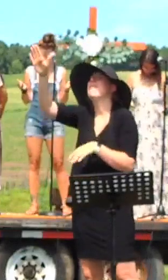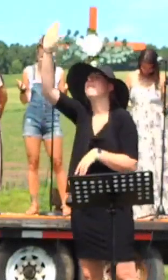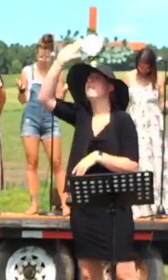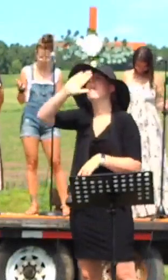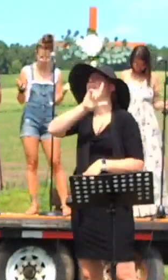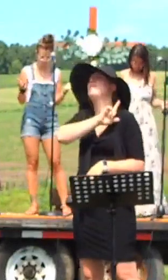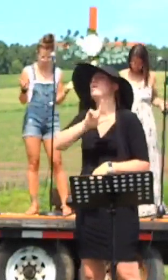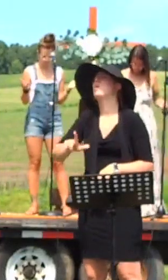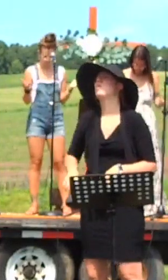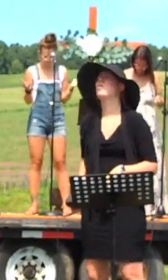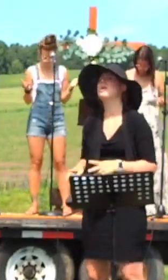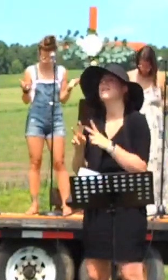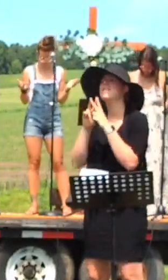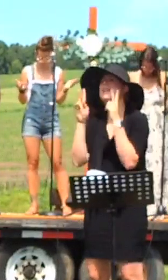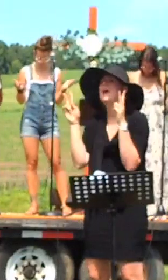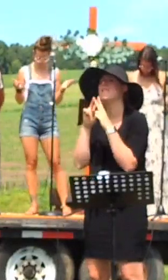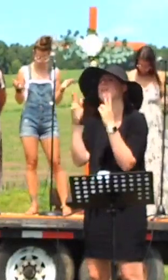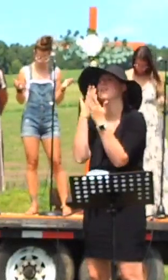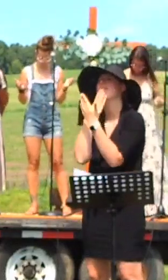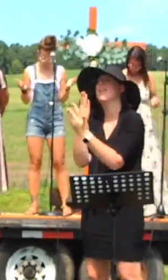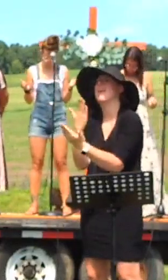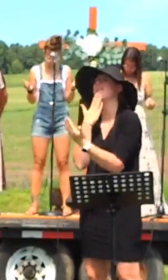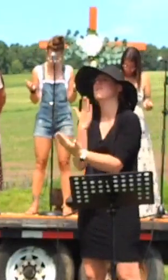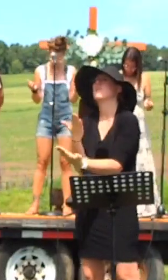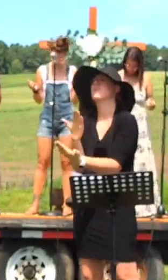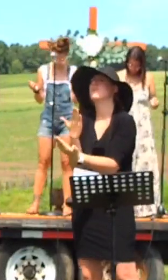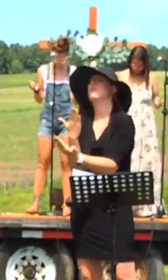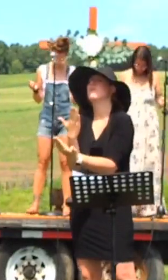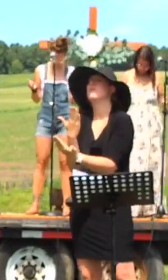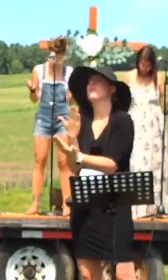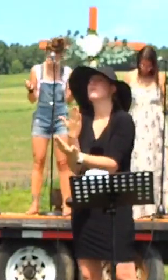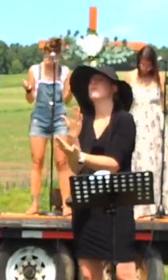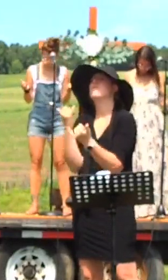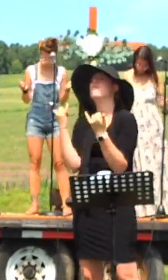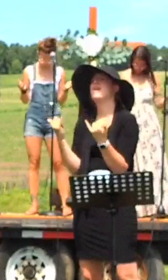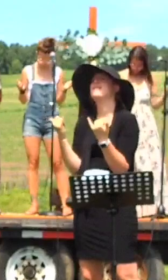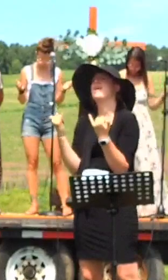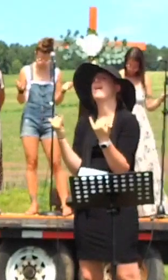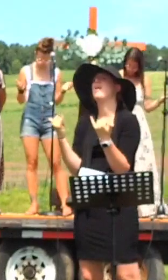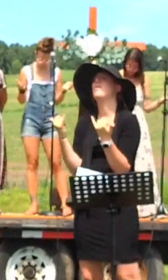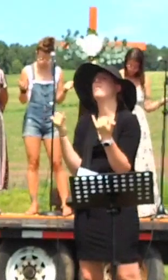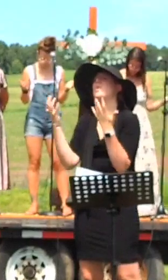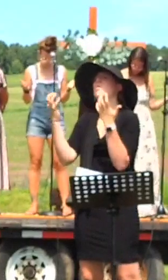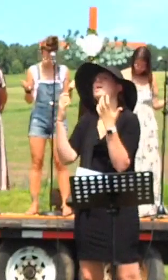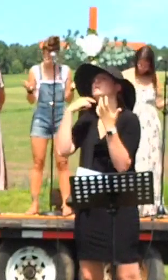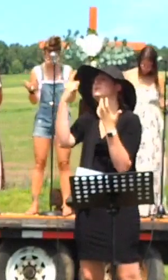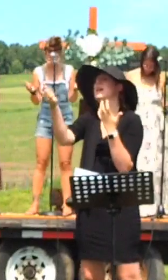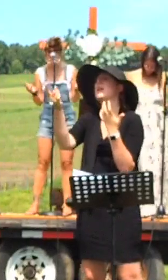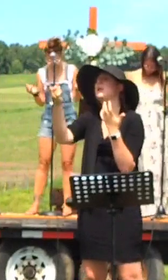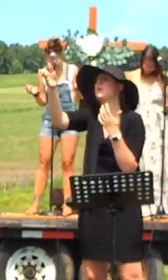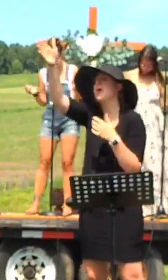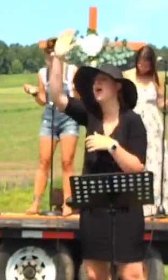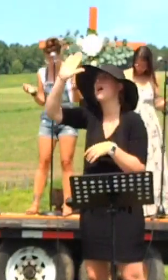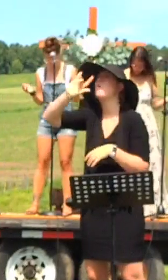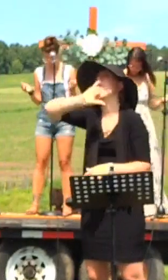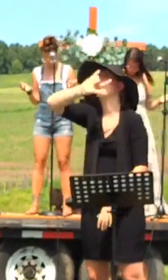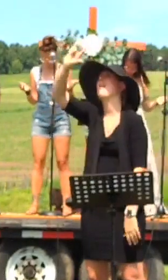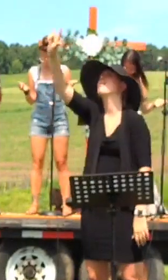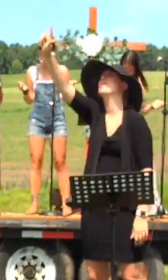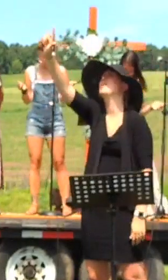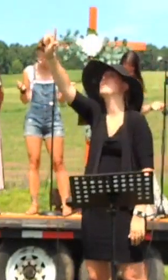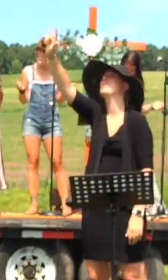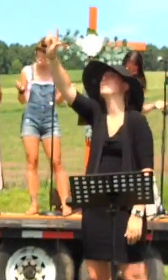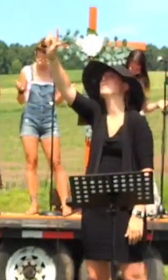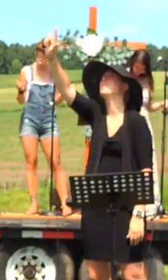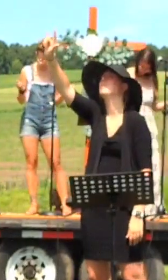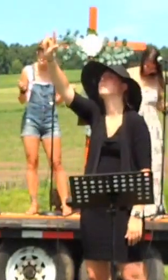thankful. And we just want to right now just say to you that we love you. We